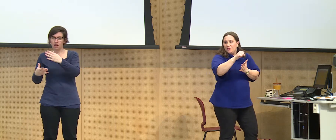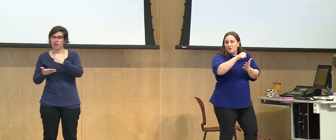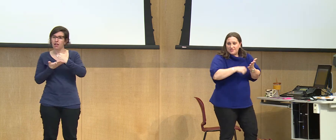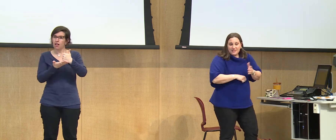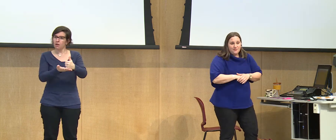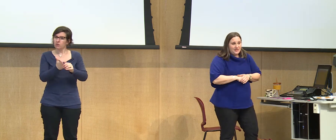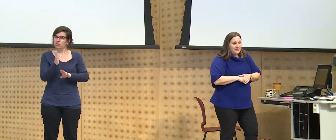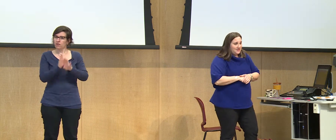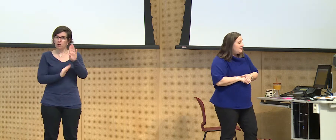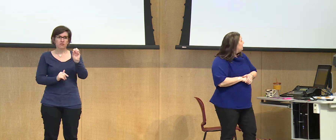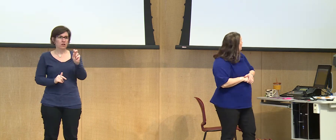your syllabus.